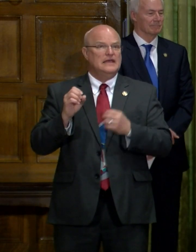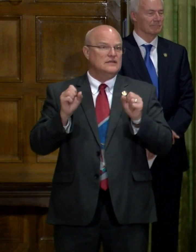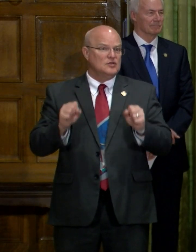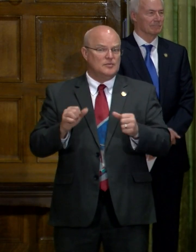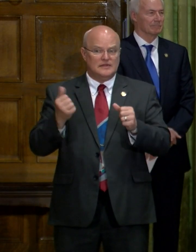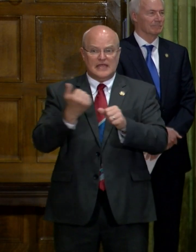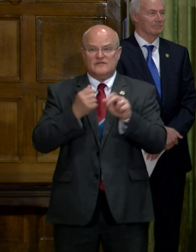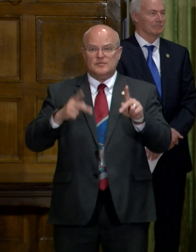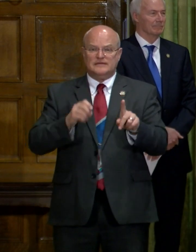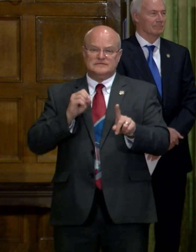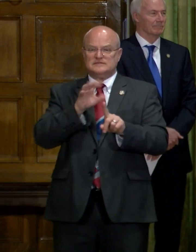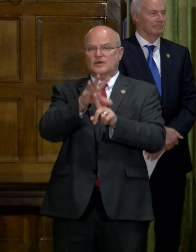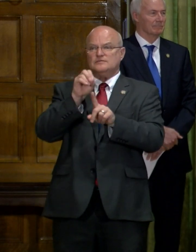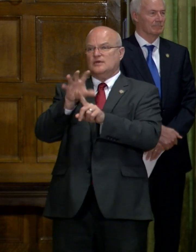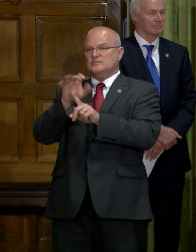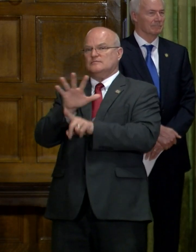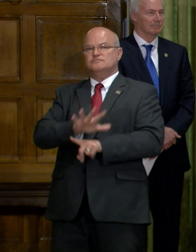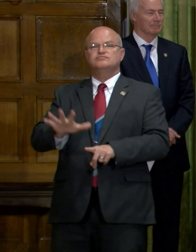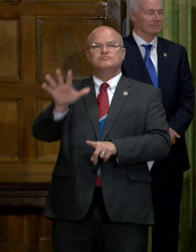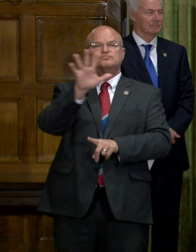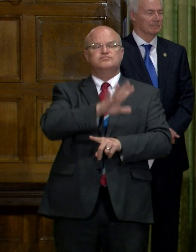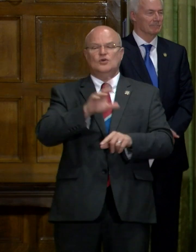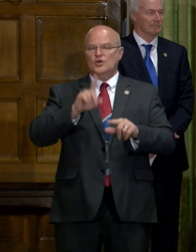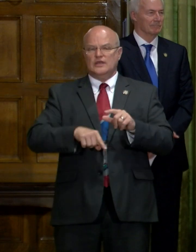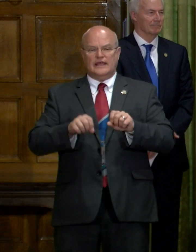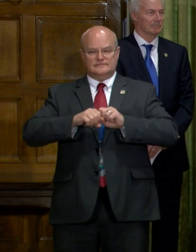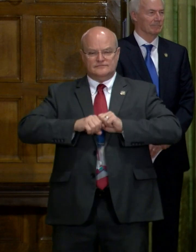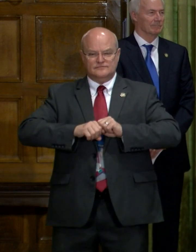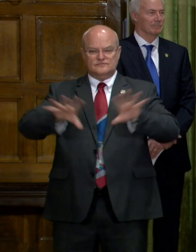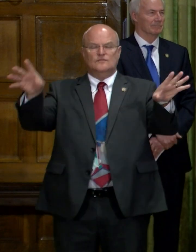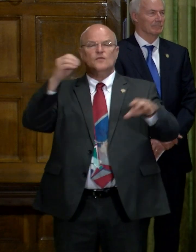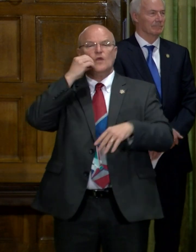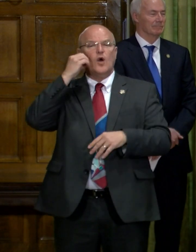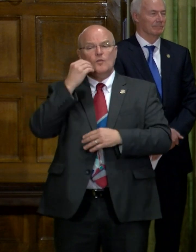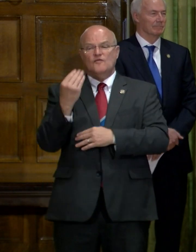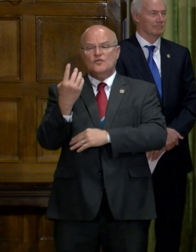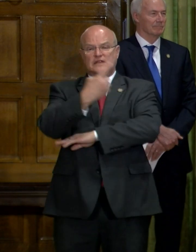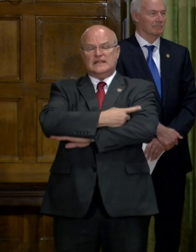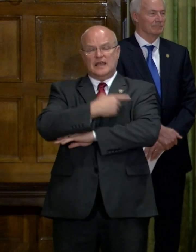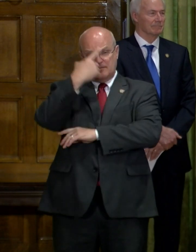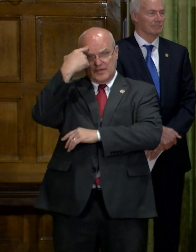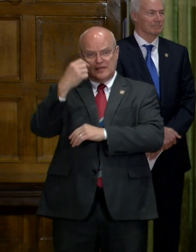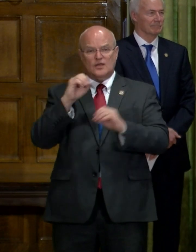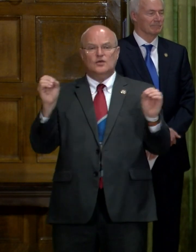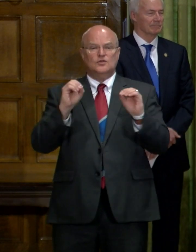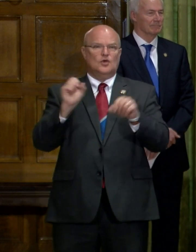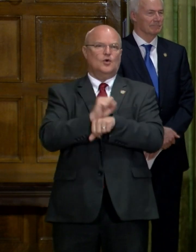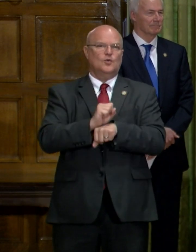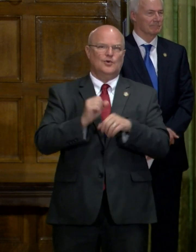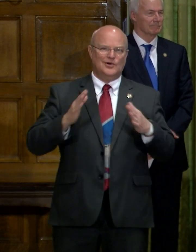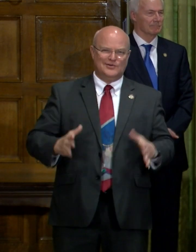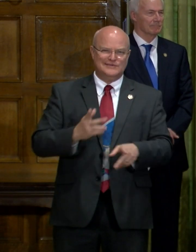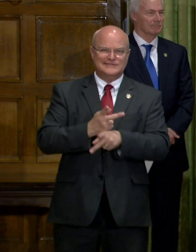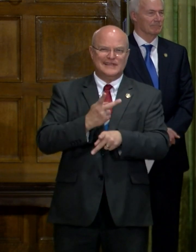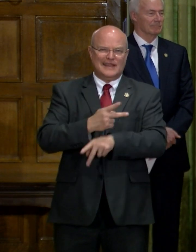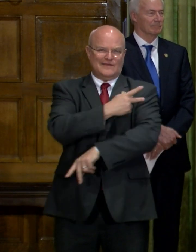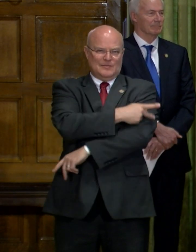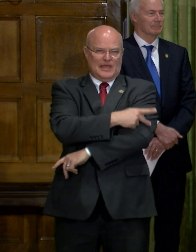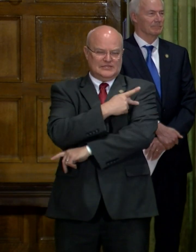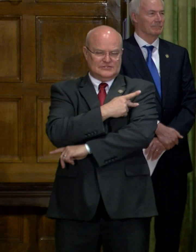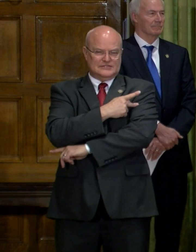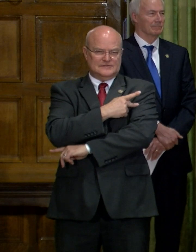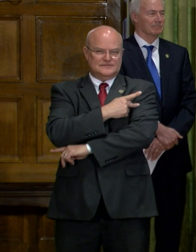could be that everyone was exposed. You can't send everyone home for 14 days because there'd be no one there at all to take care of the